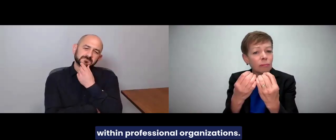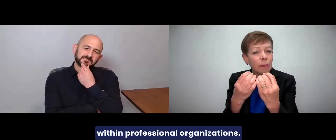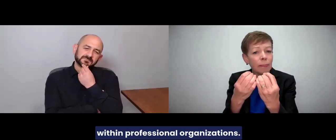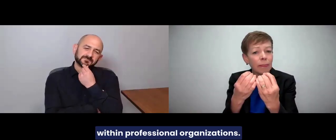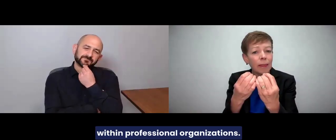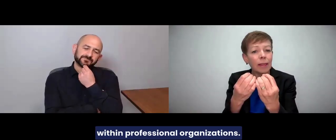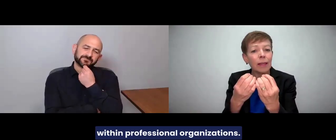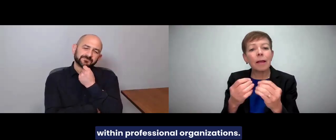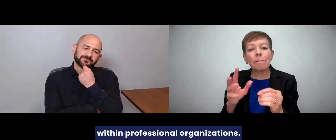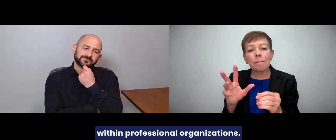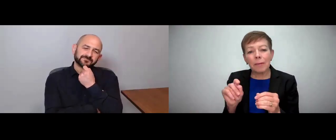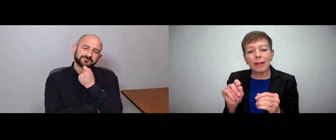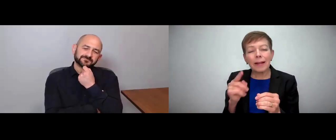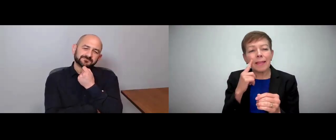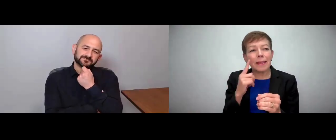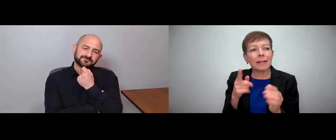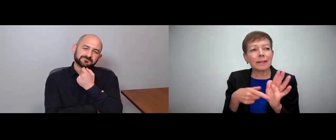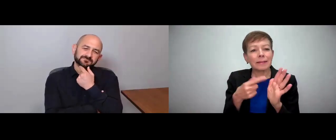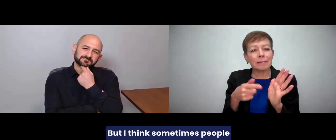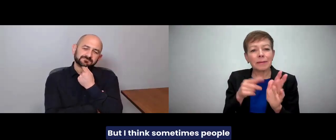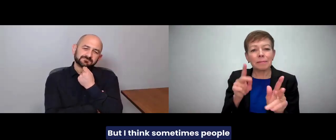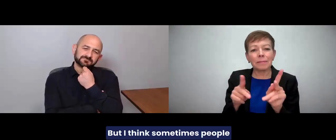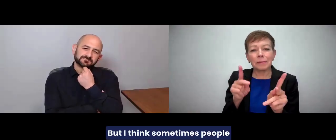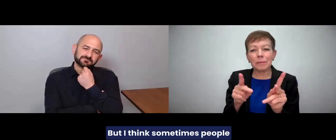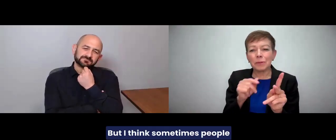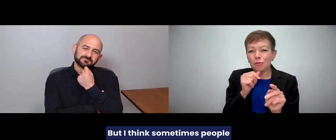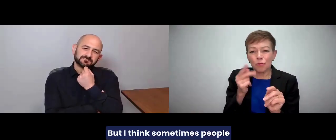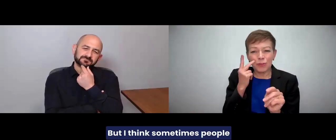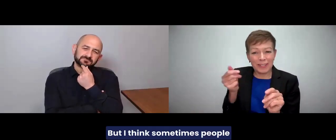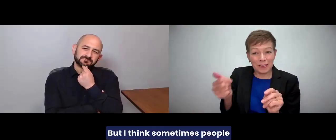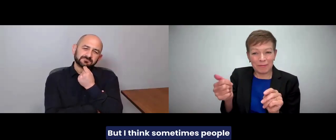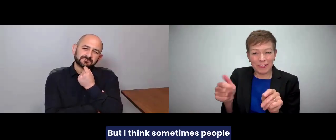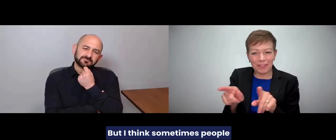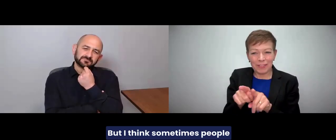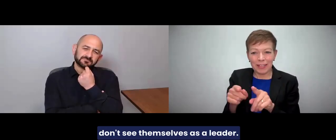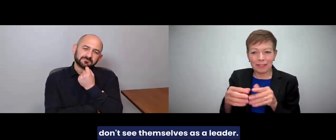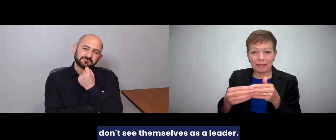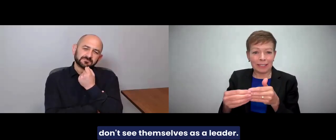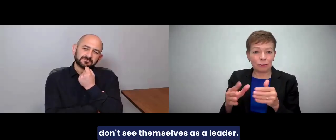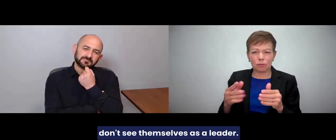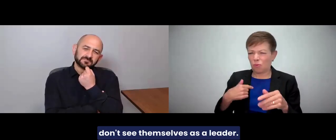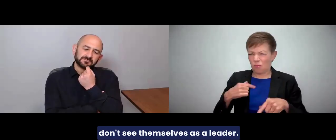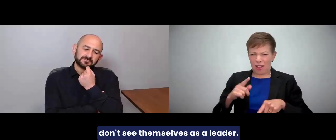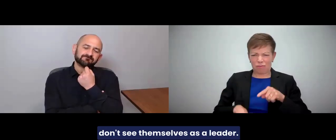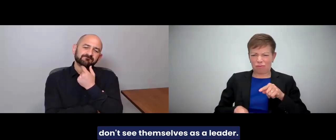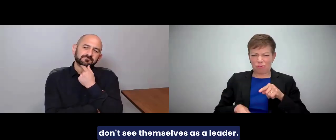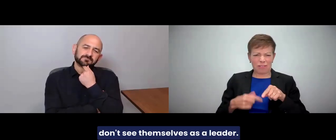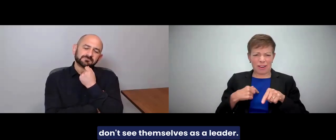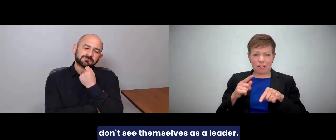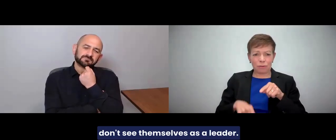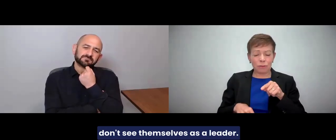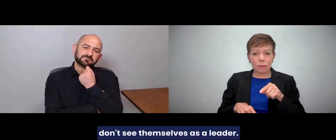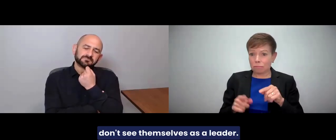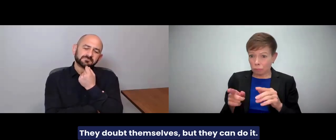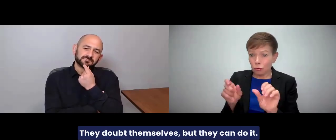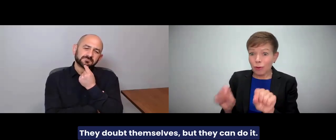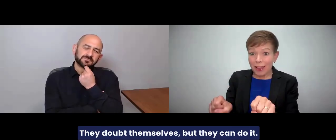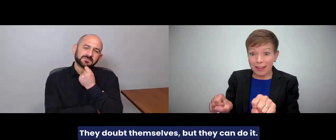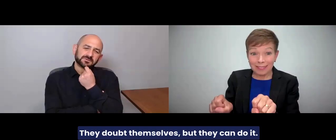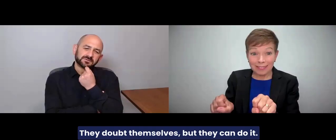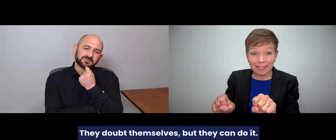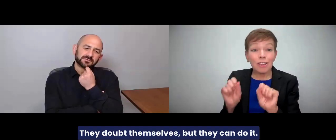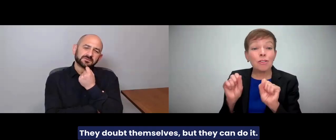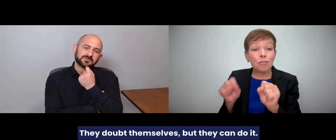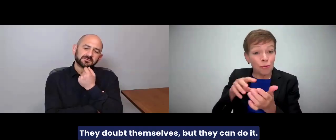within professional organizations. But I think sometimes people don't see themselves as a leader. They